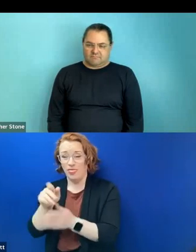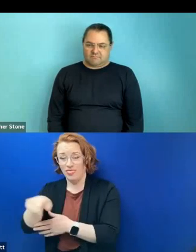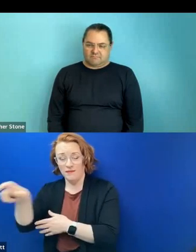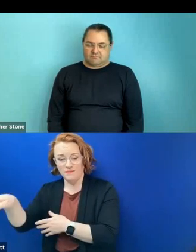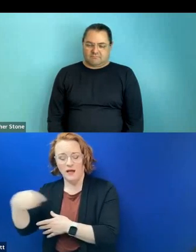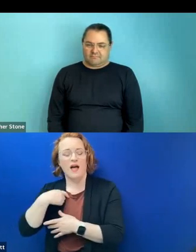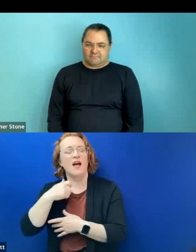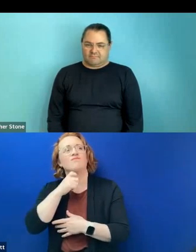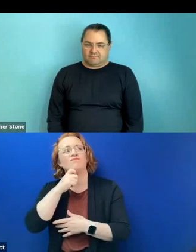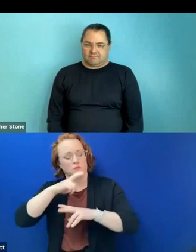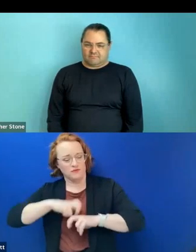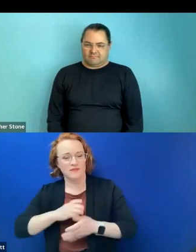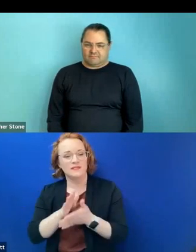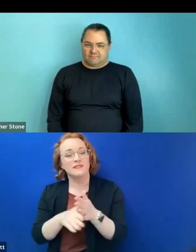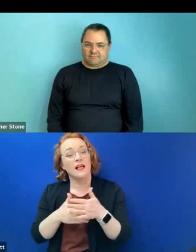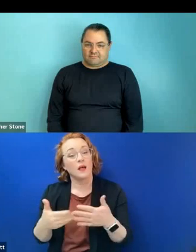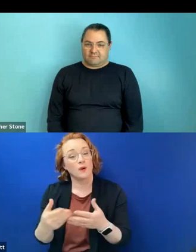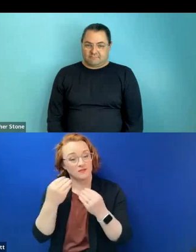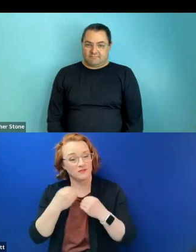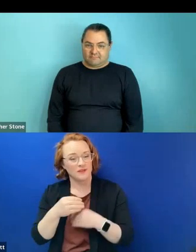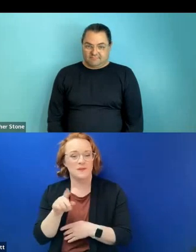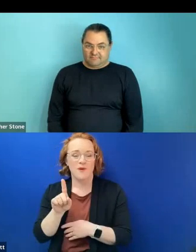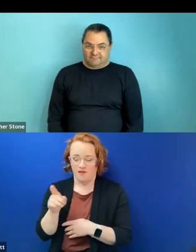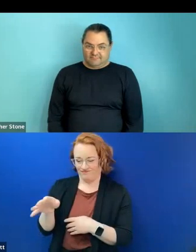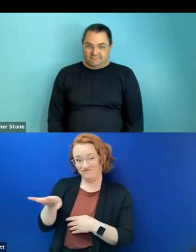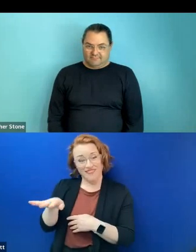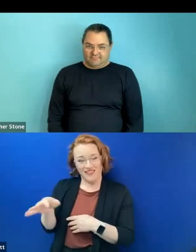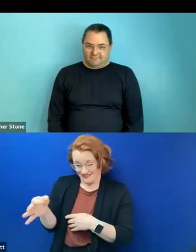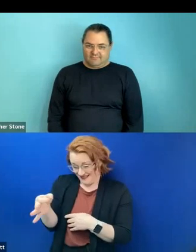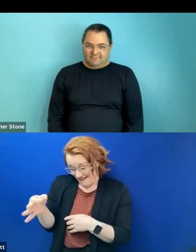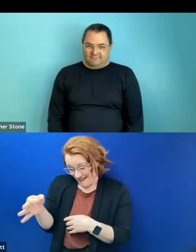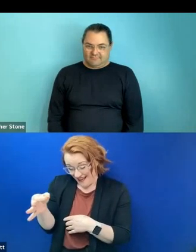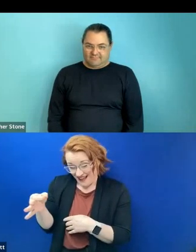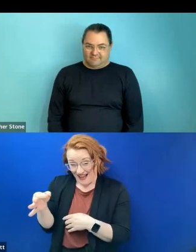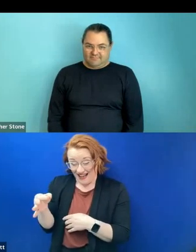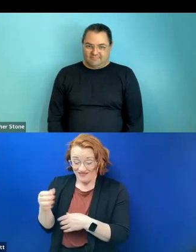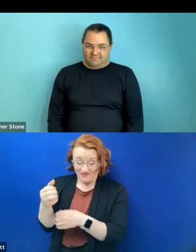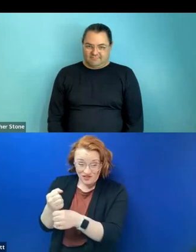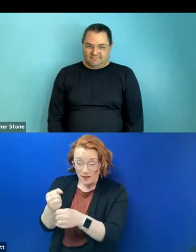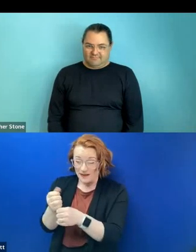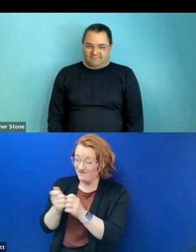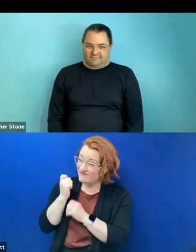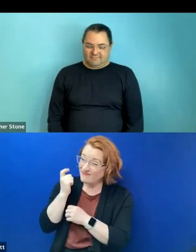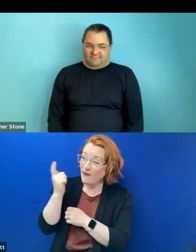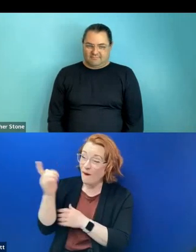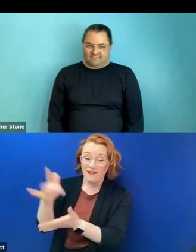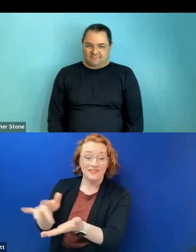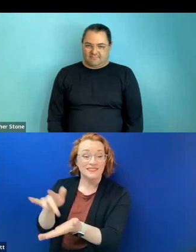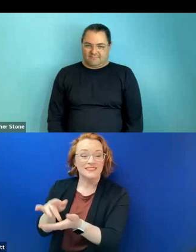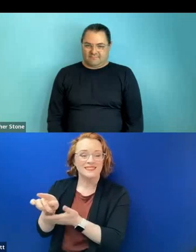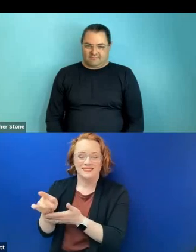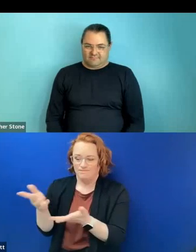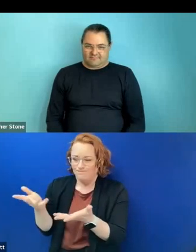because I grew up in a really tiny village in Germany and very far away from the big cities, that was